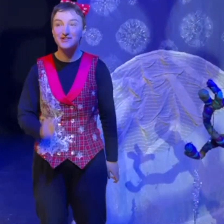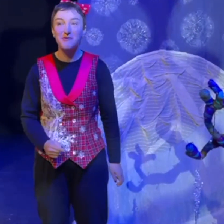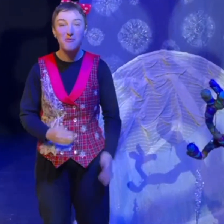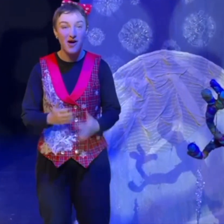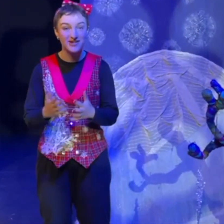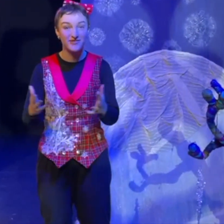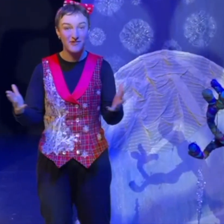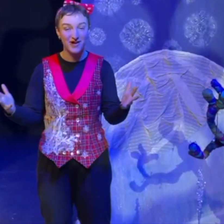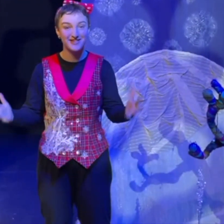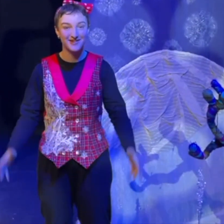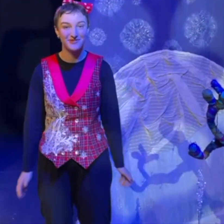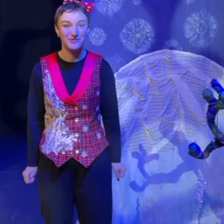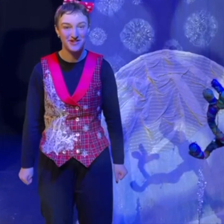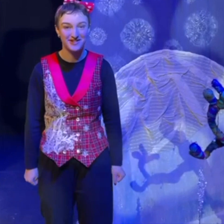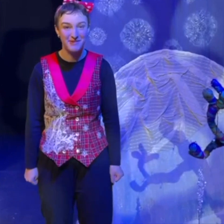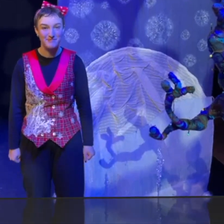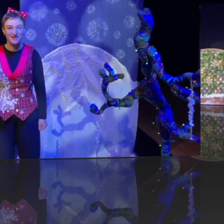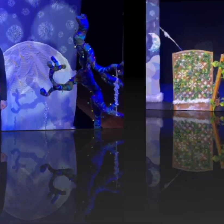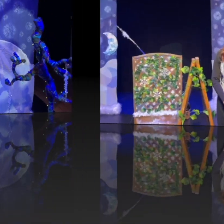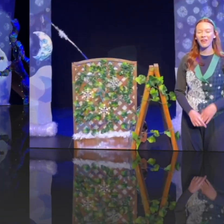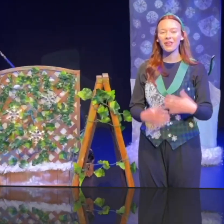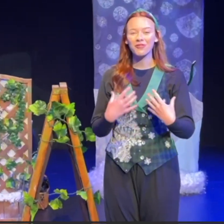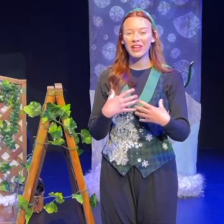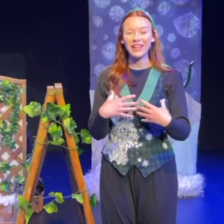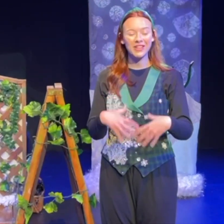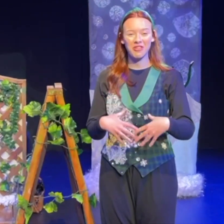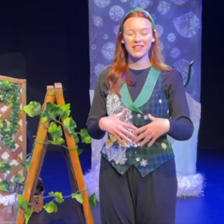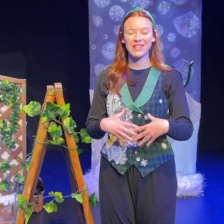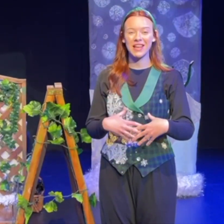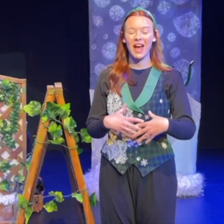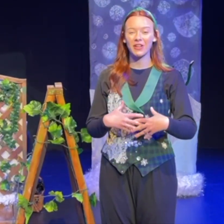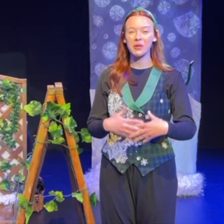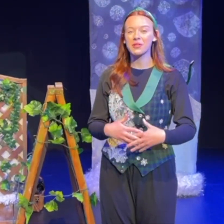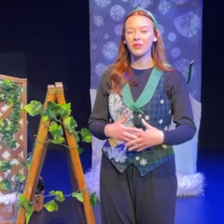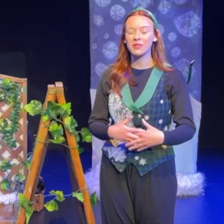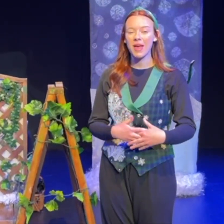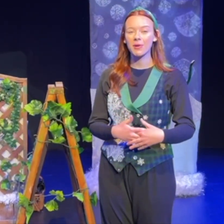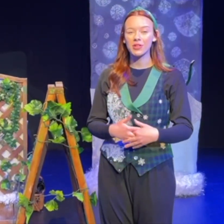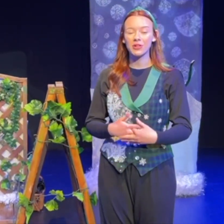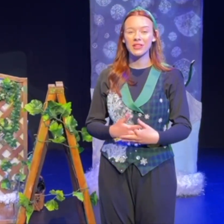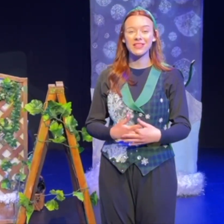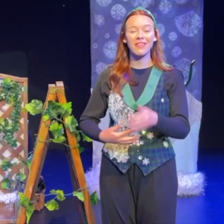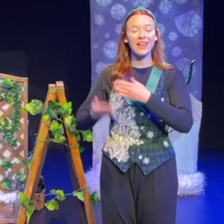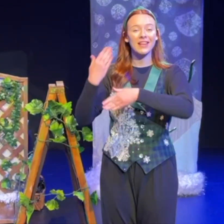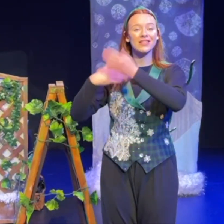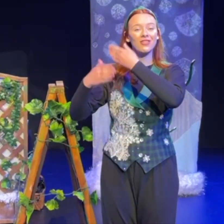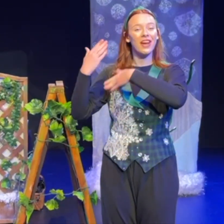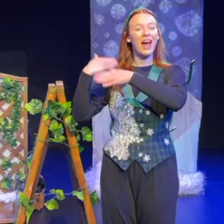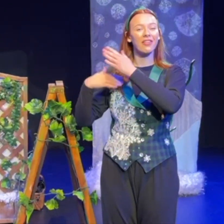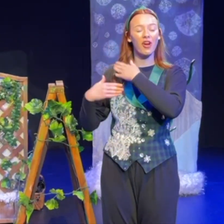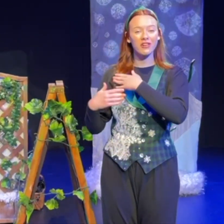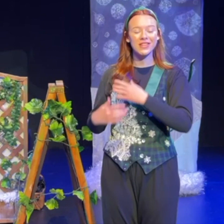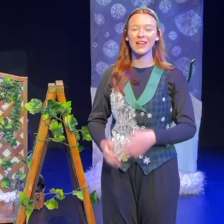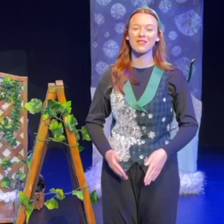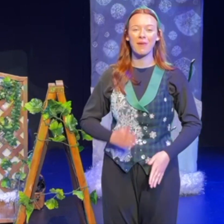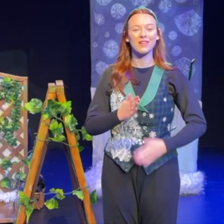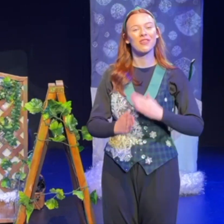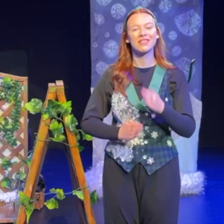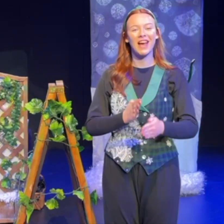a wide variety of audience members. I found it really interesting and useful to be able to understand the history and the context of Makaton